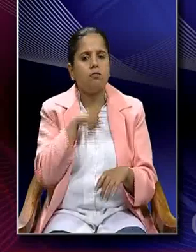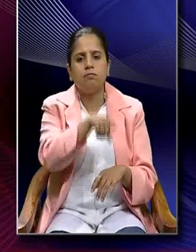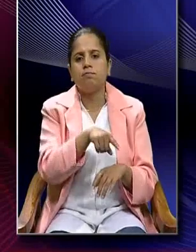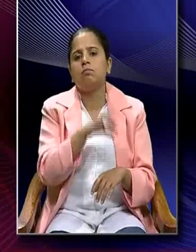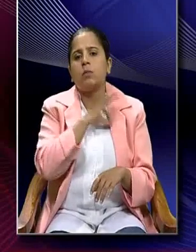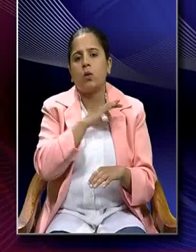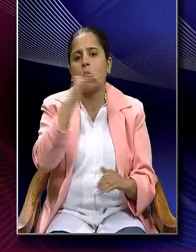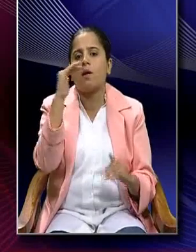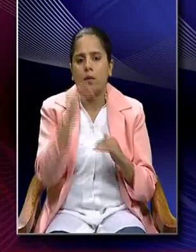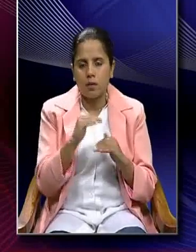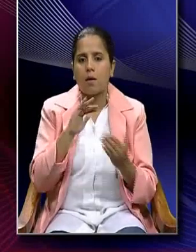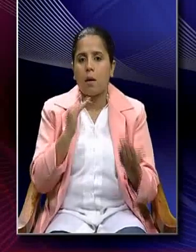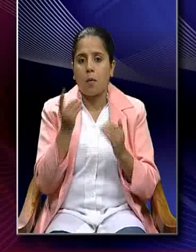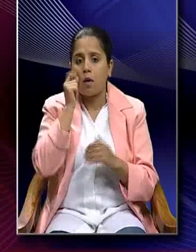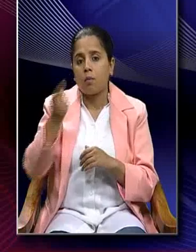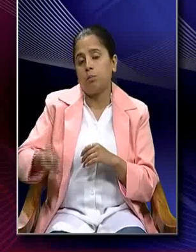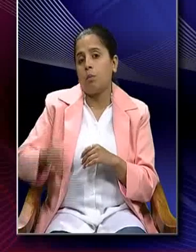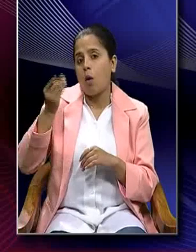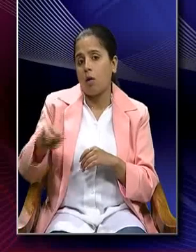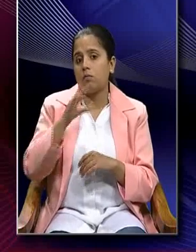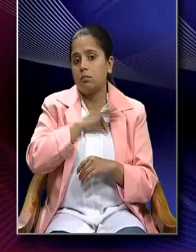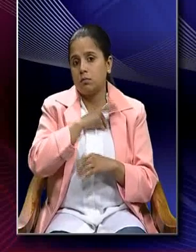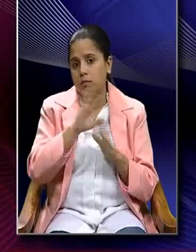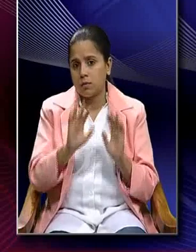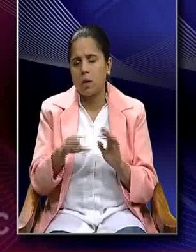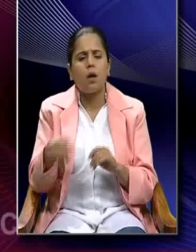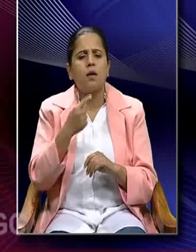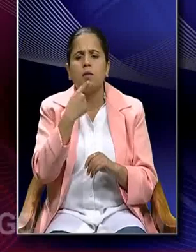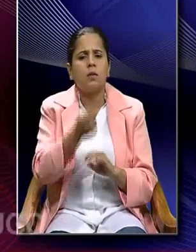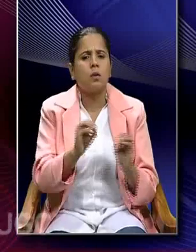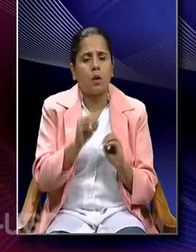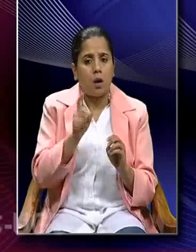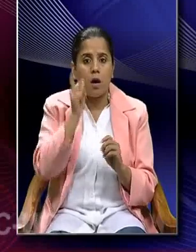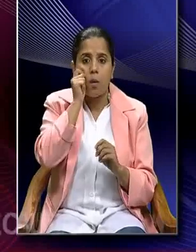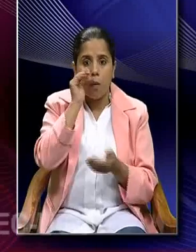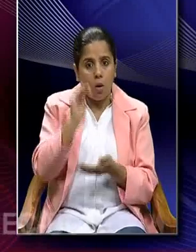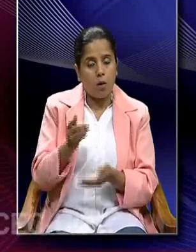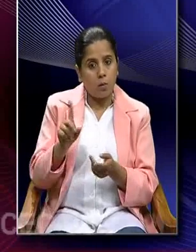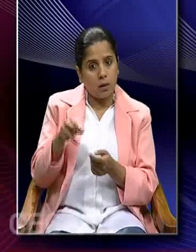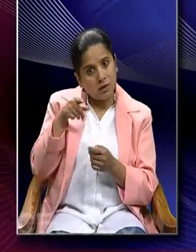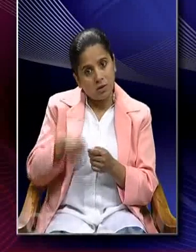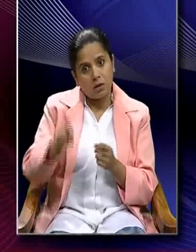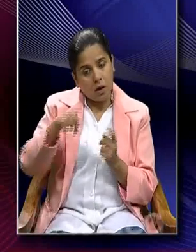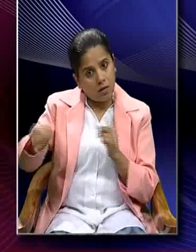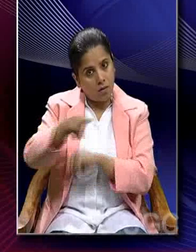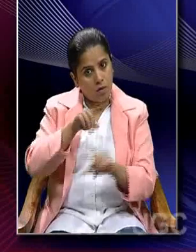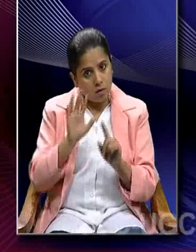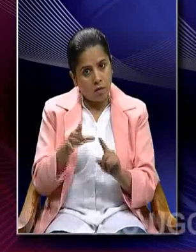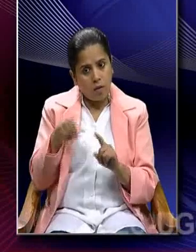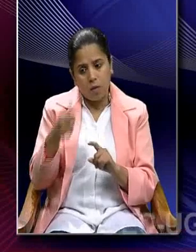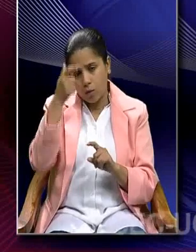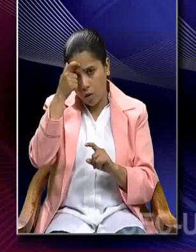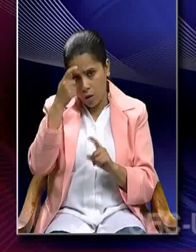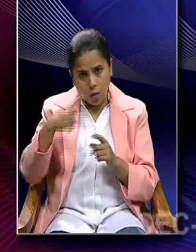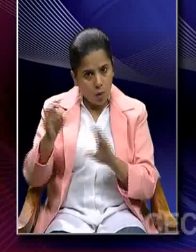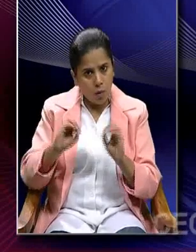disadvantage compared to the boy child, which is not to say that boy childs themselves may not be vulnerable